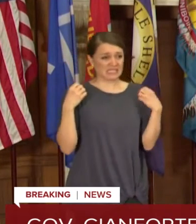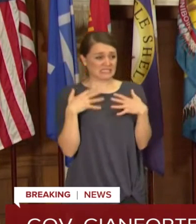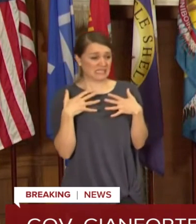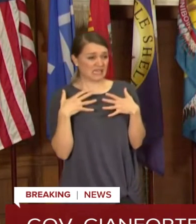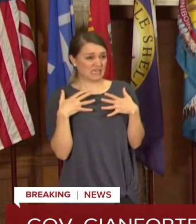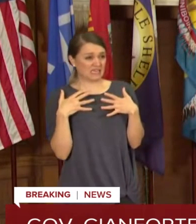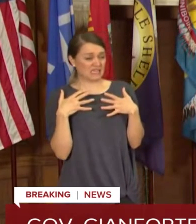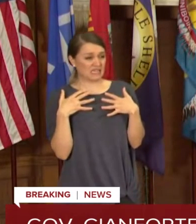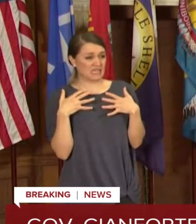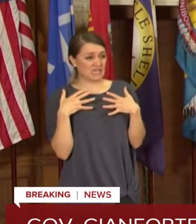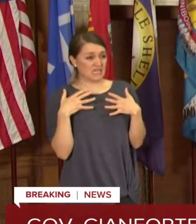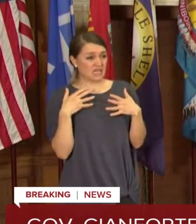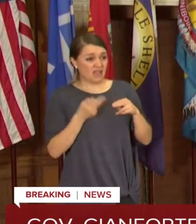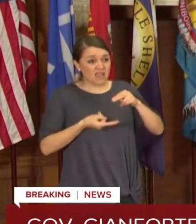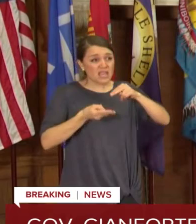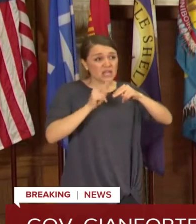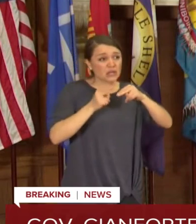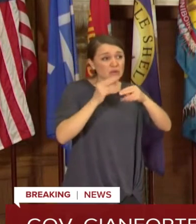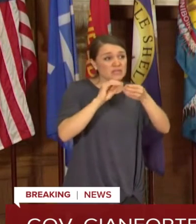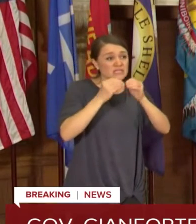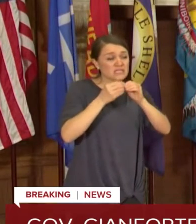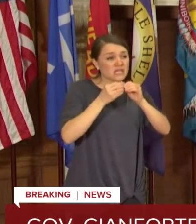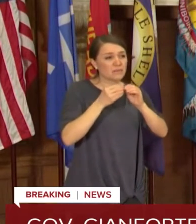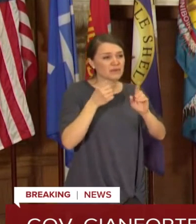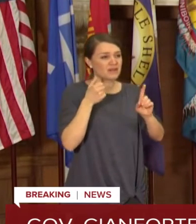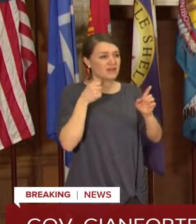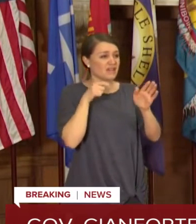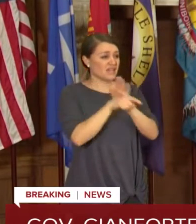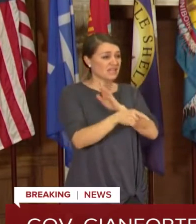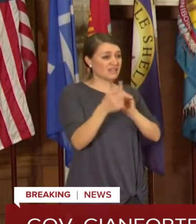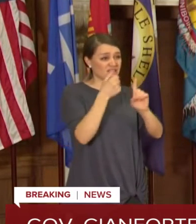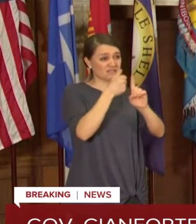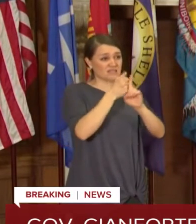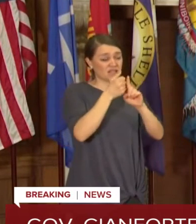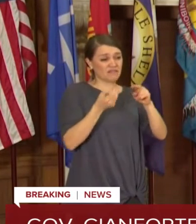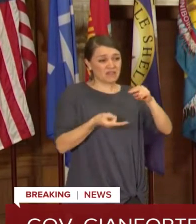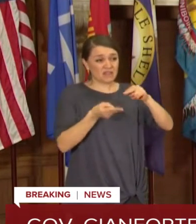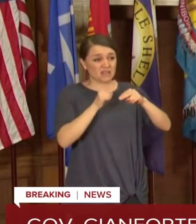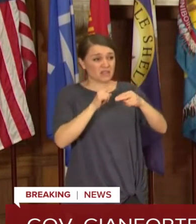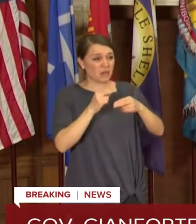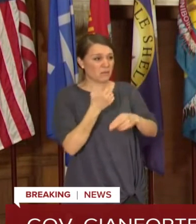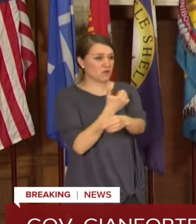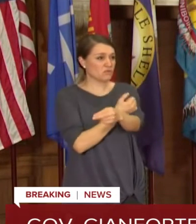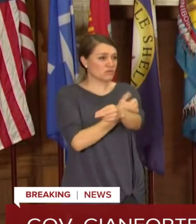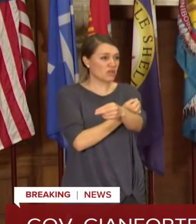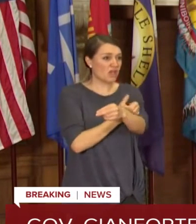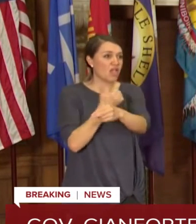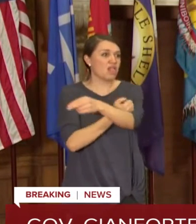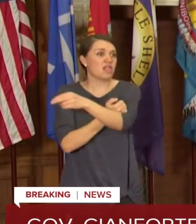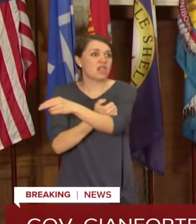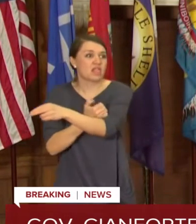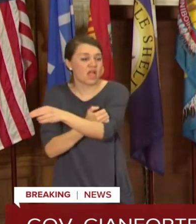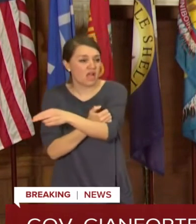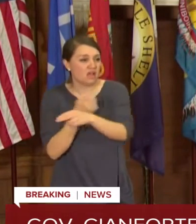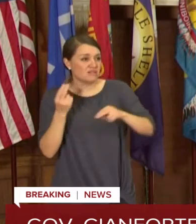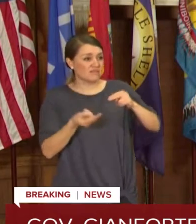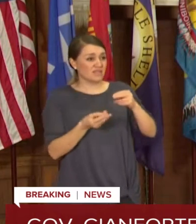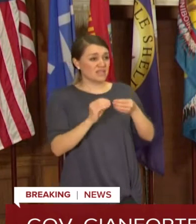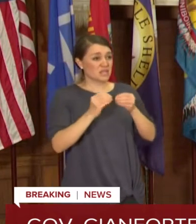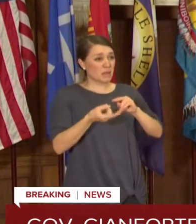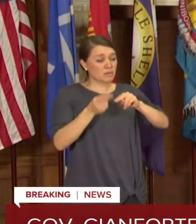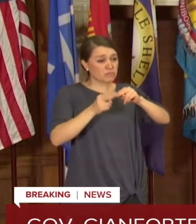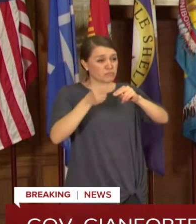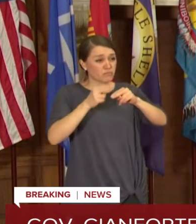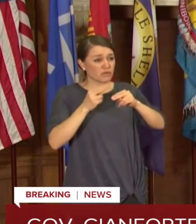anxiety, increased cases of suicide, increased cases of drug use and abuse, increased